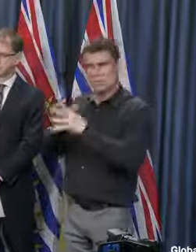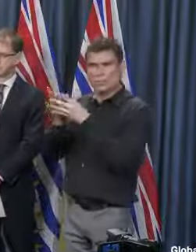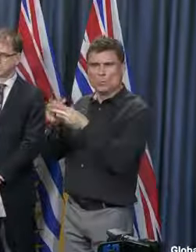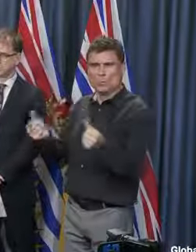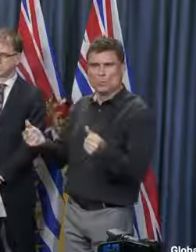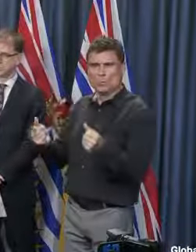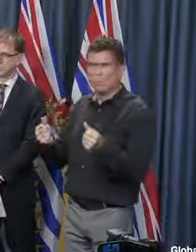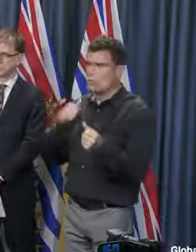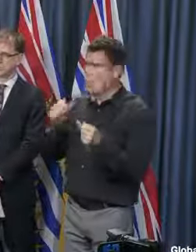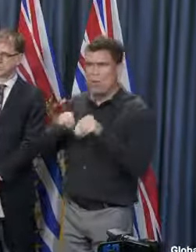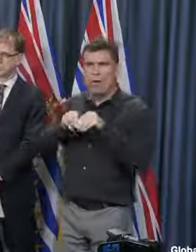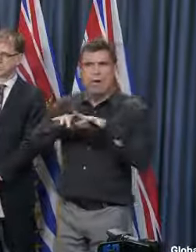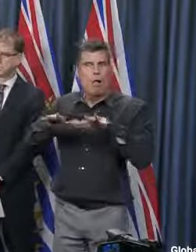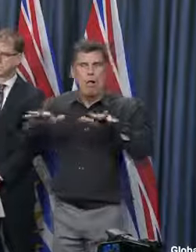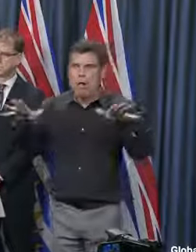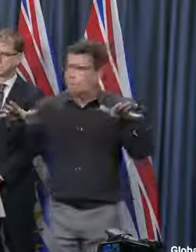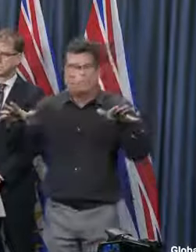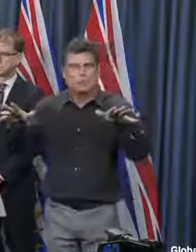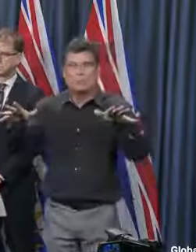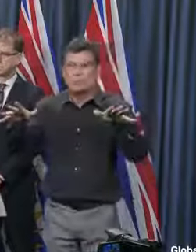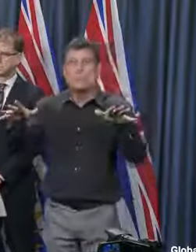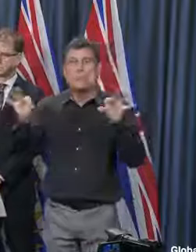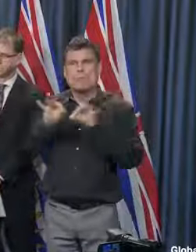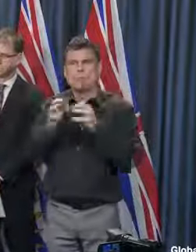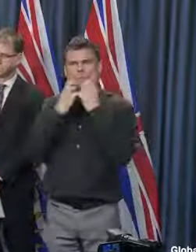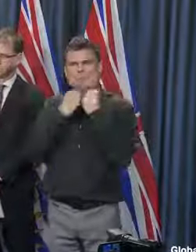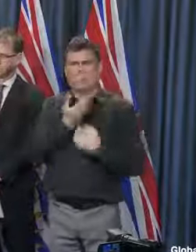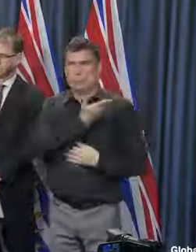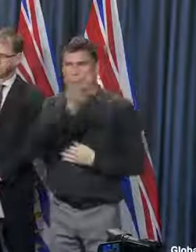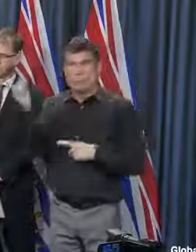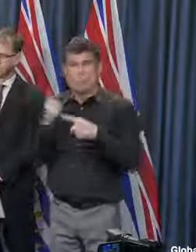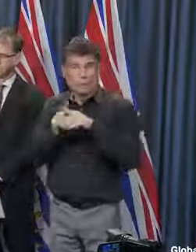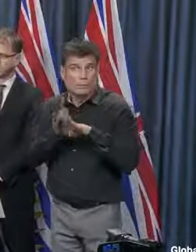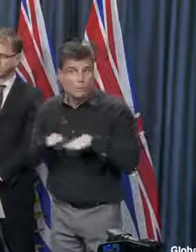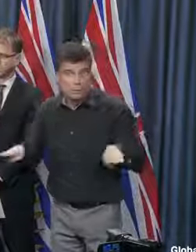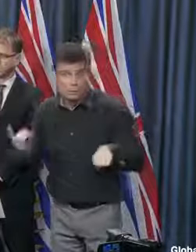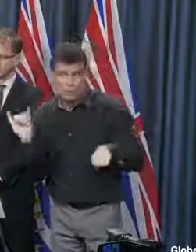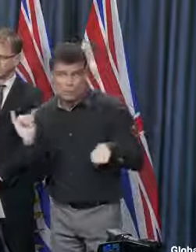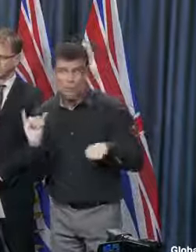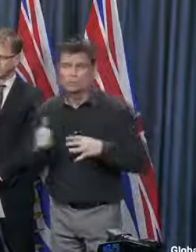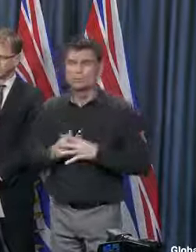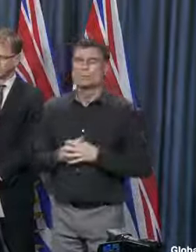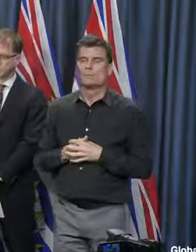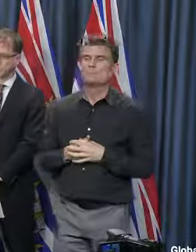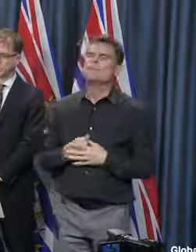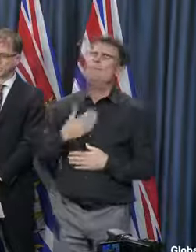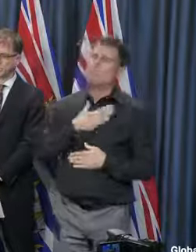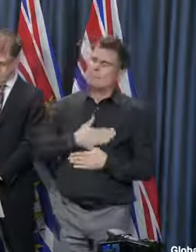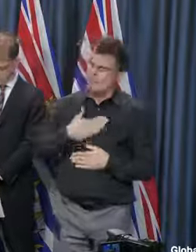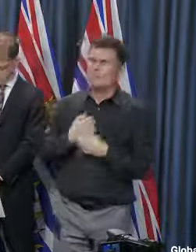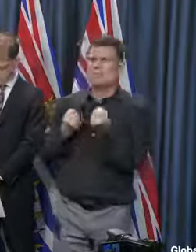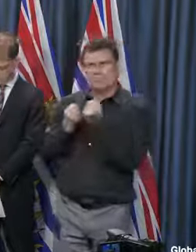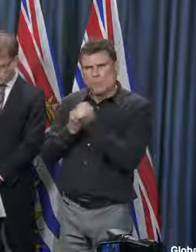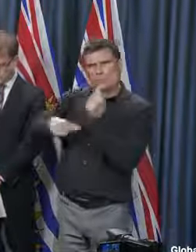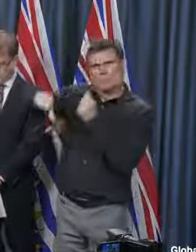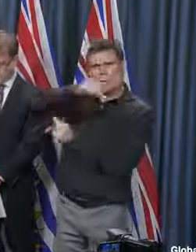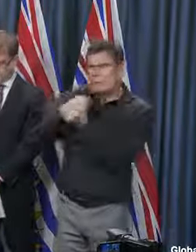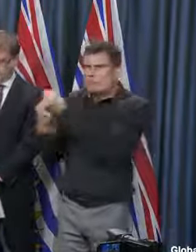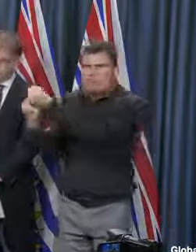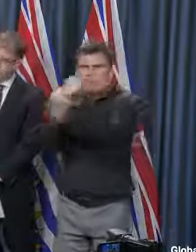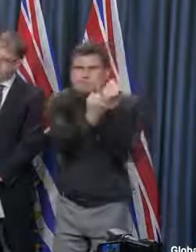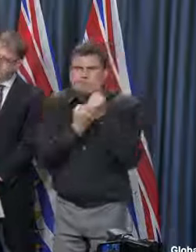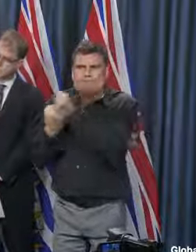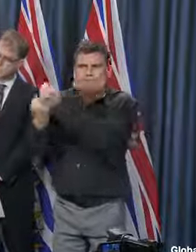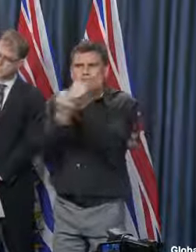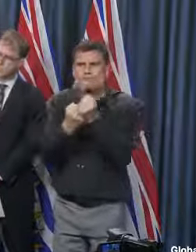to do our part, to support each other as we get through this crisis in the next few weeks, and we will continue to